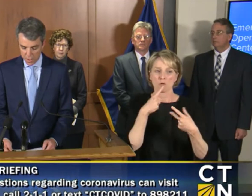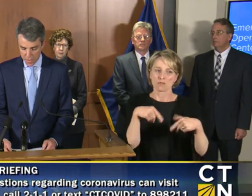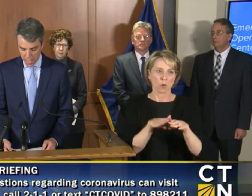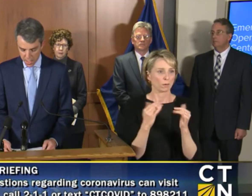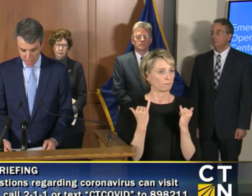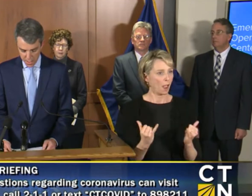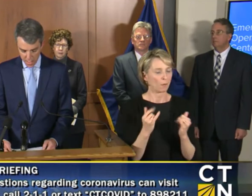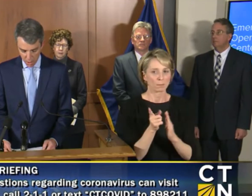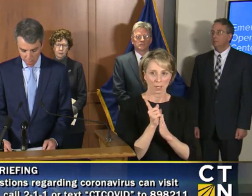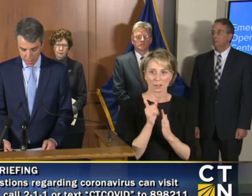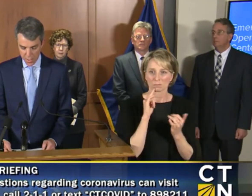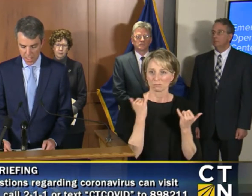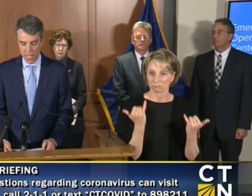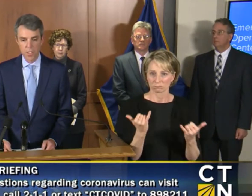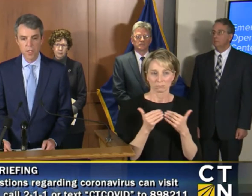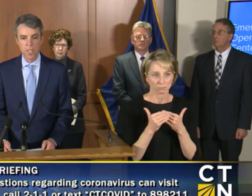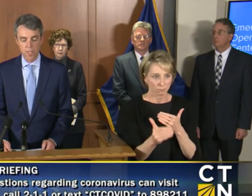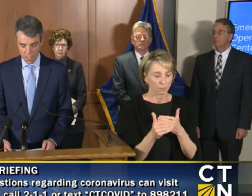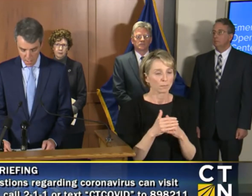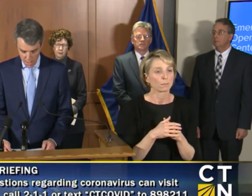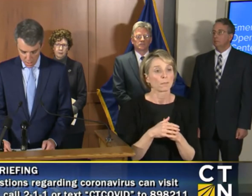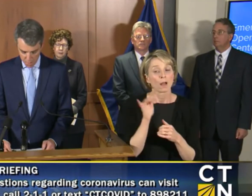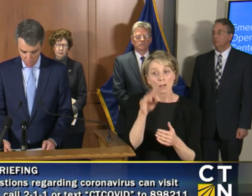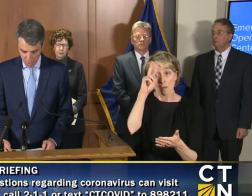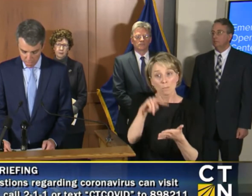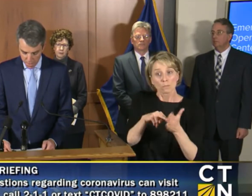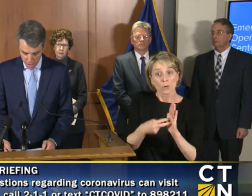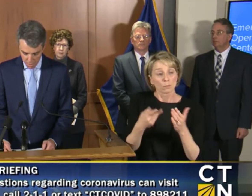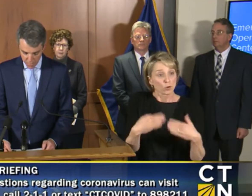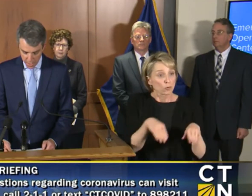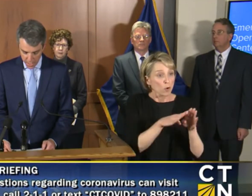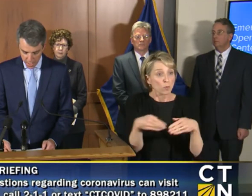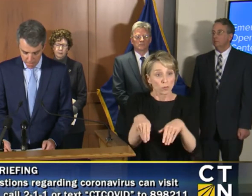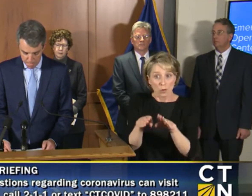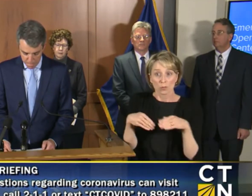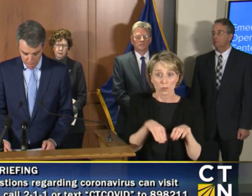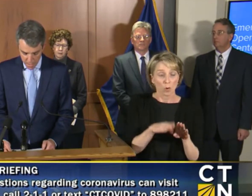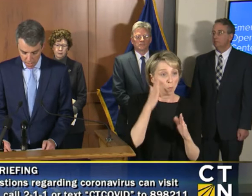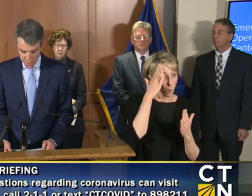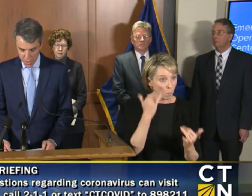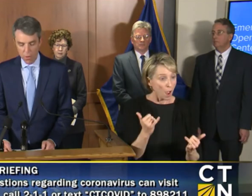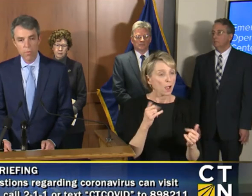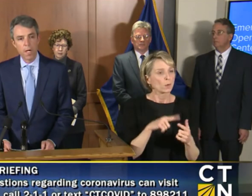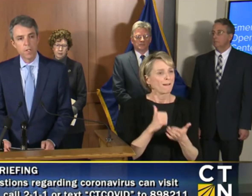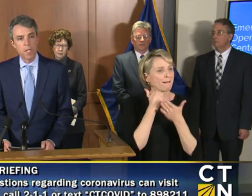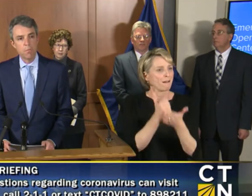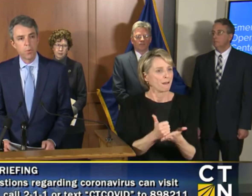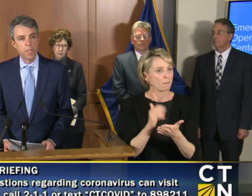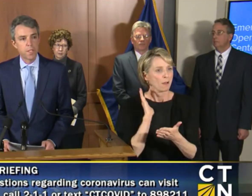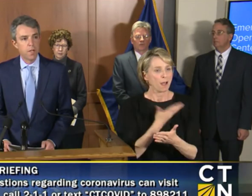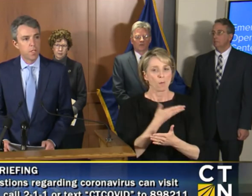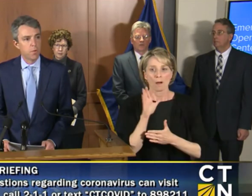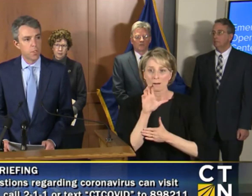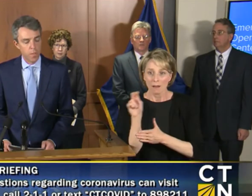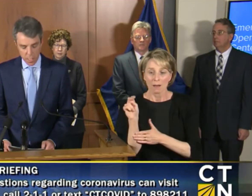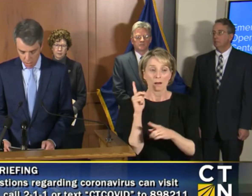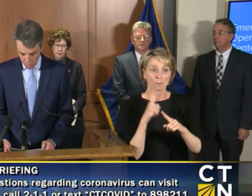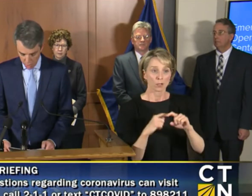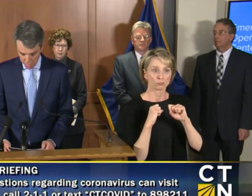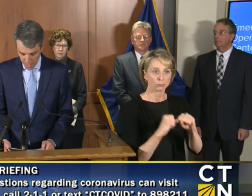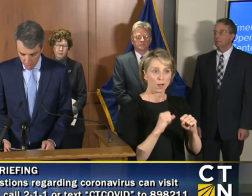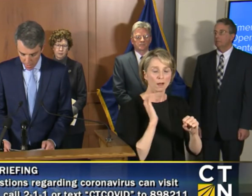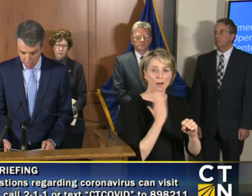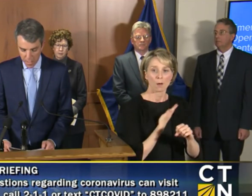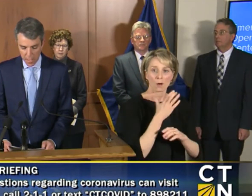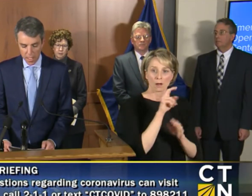are all designed to help our state agencies support the people of Connecticut and also our state employees' safety, which we